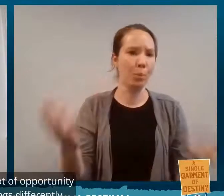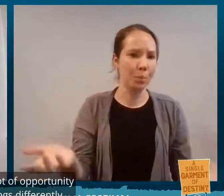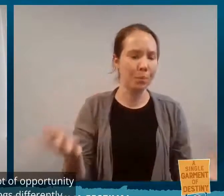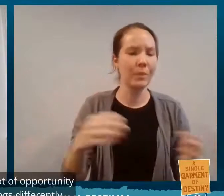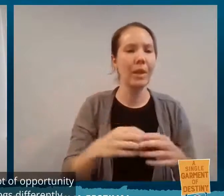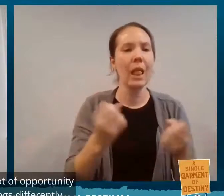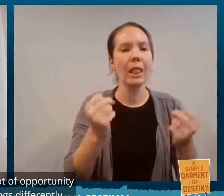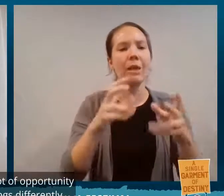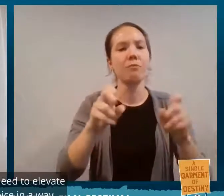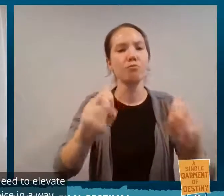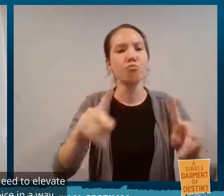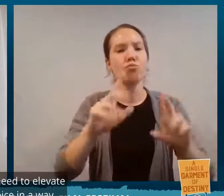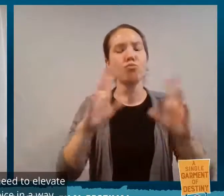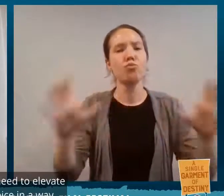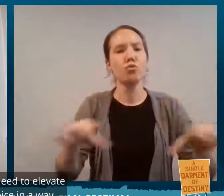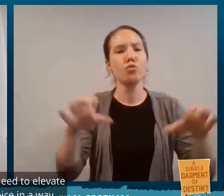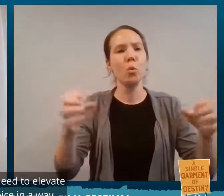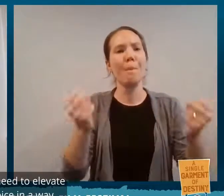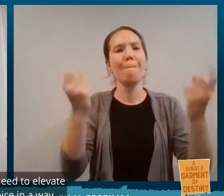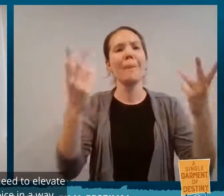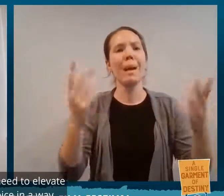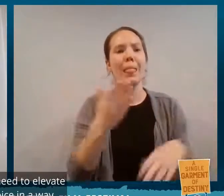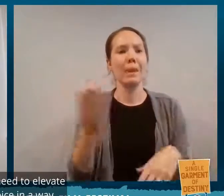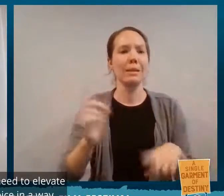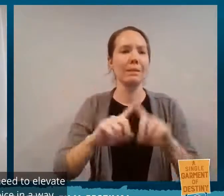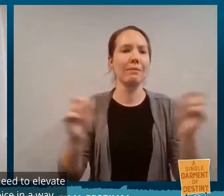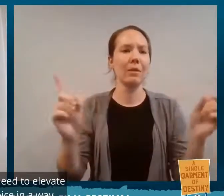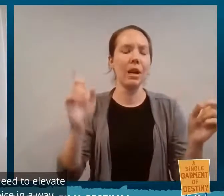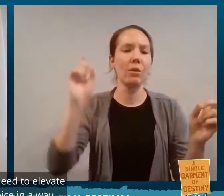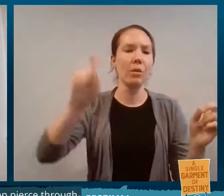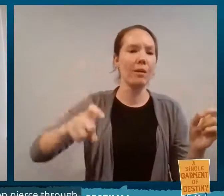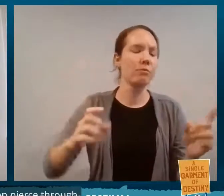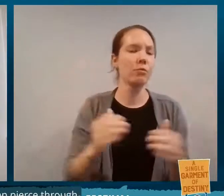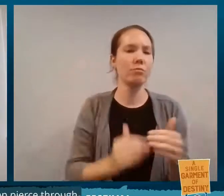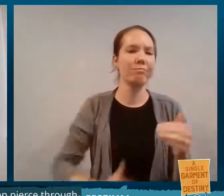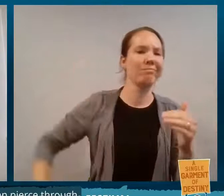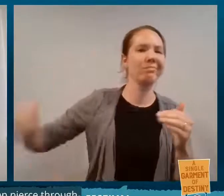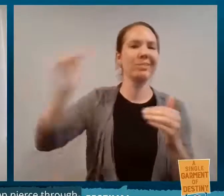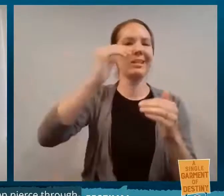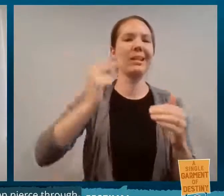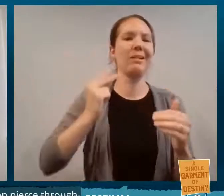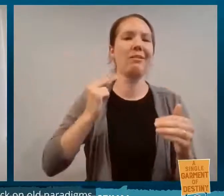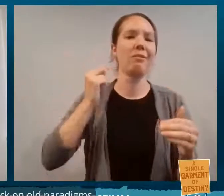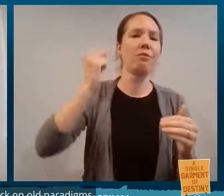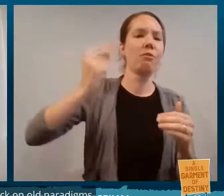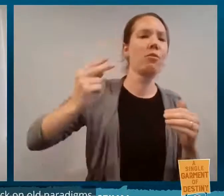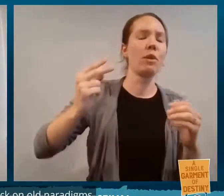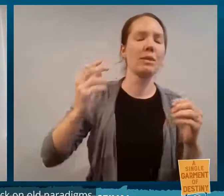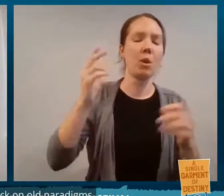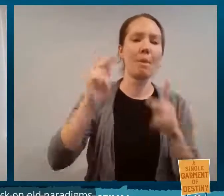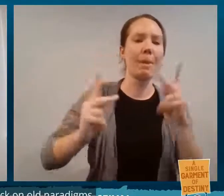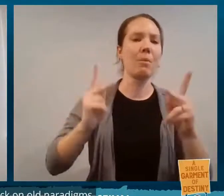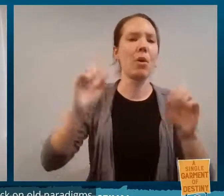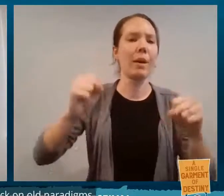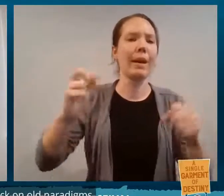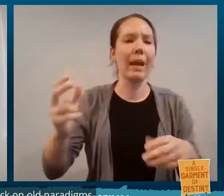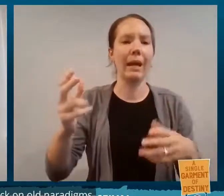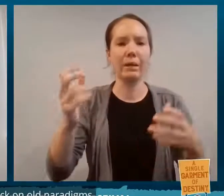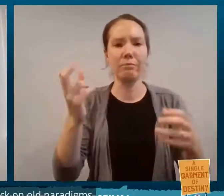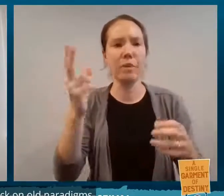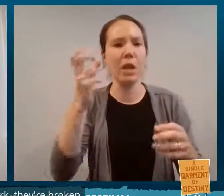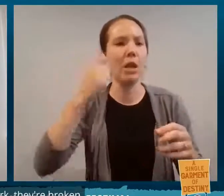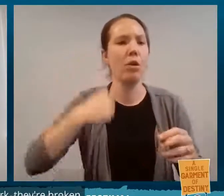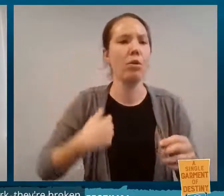opportunity to do things differently, and you need to elevate your voice in a way where you can pierce through and don't fall back on